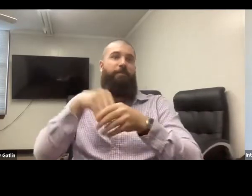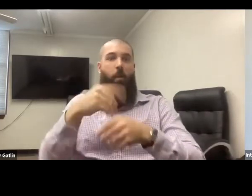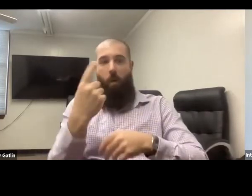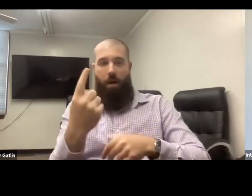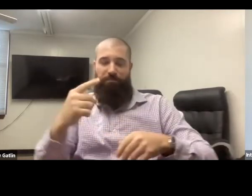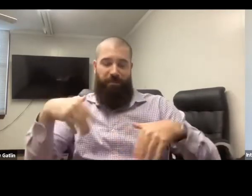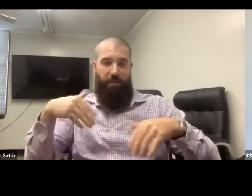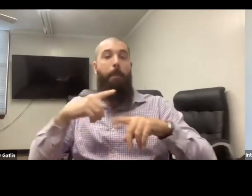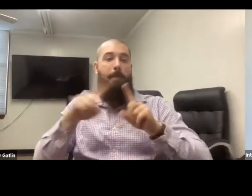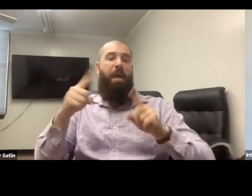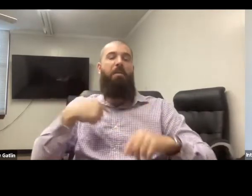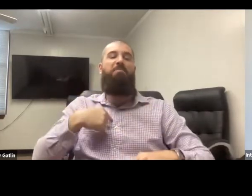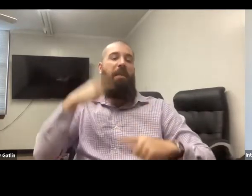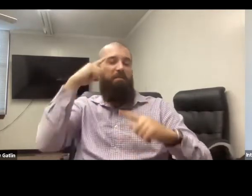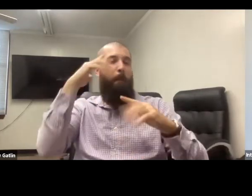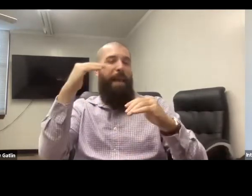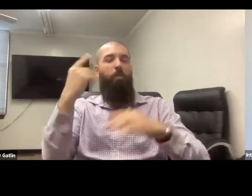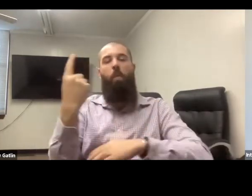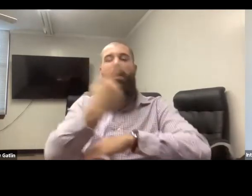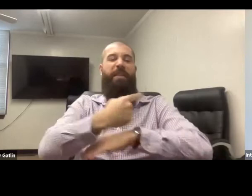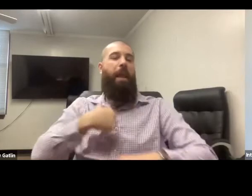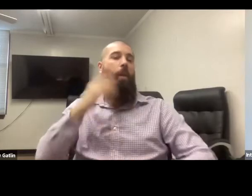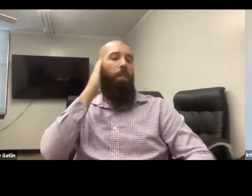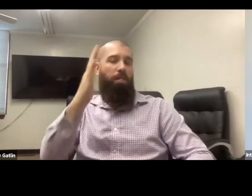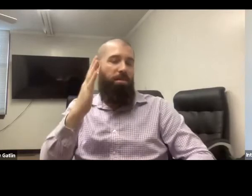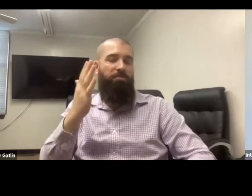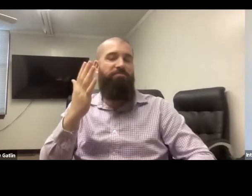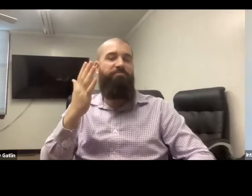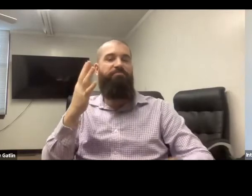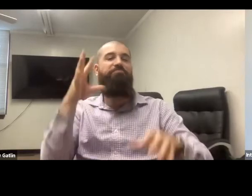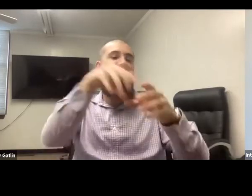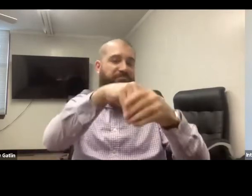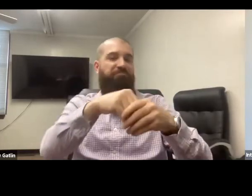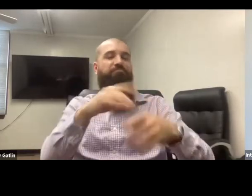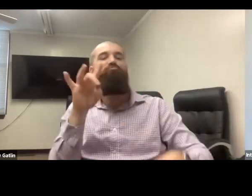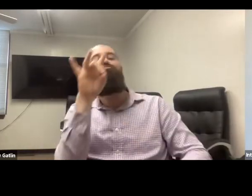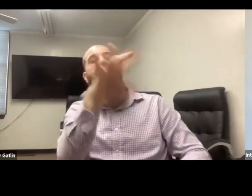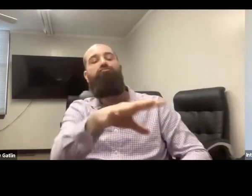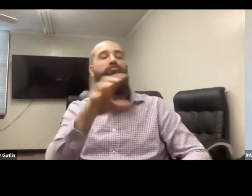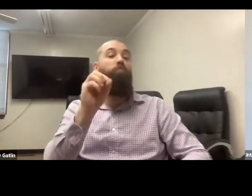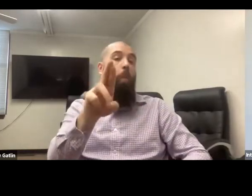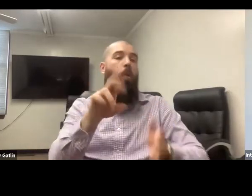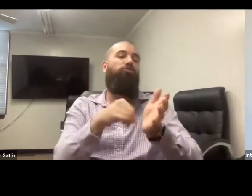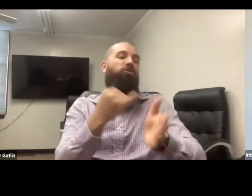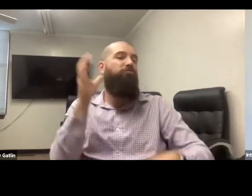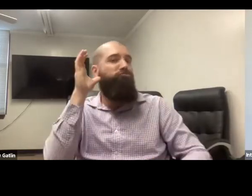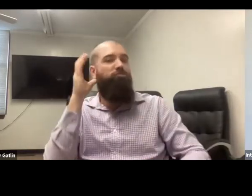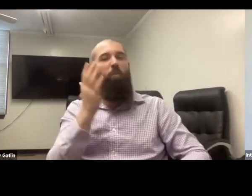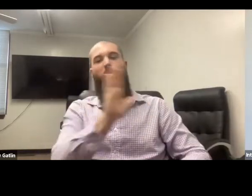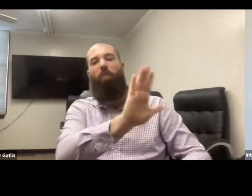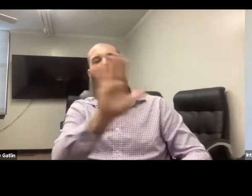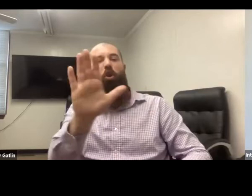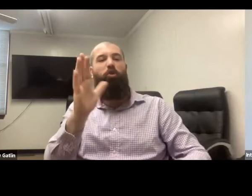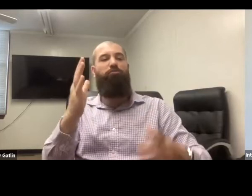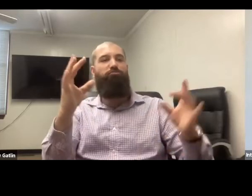Yeah, I haven't had experience with that. I've just been in one, but I expect that one day I will go involved, you know, just